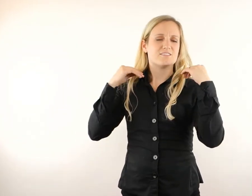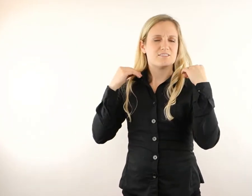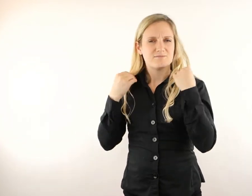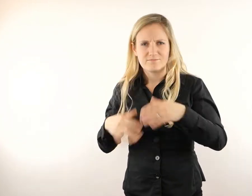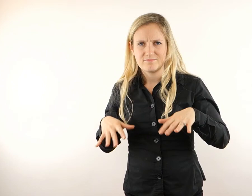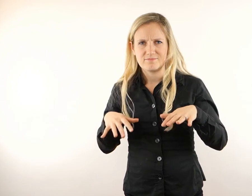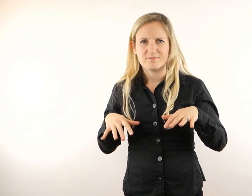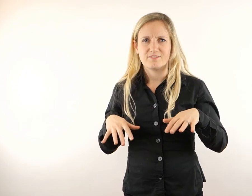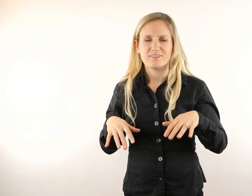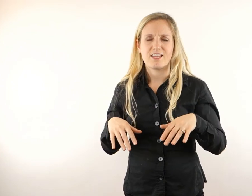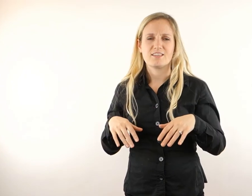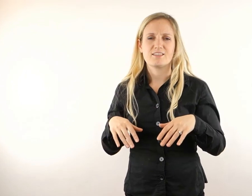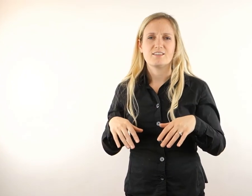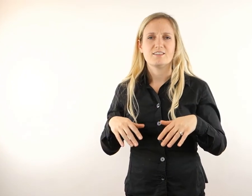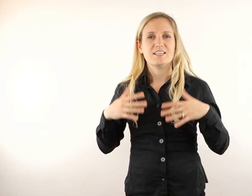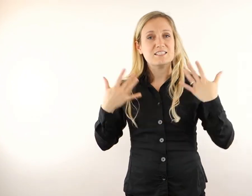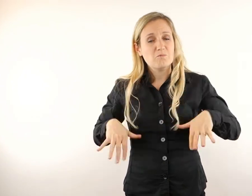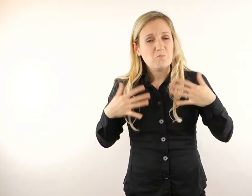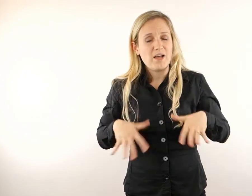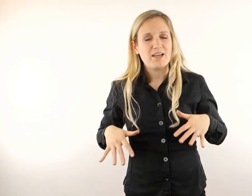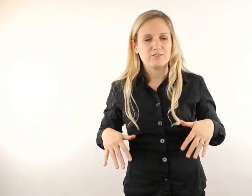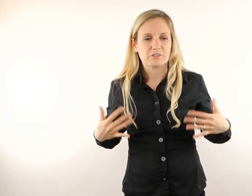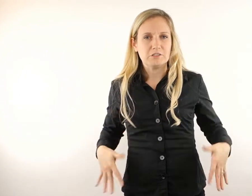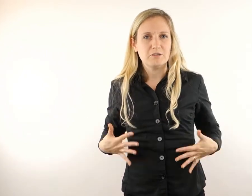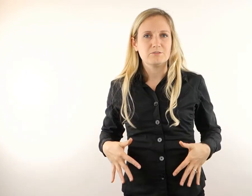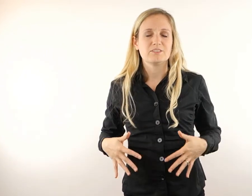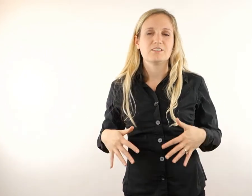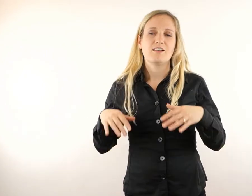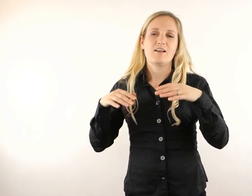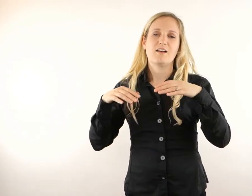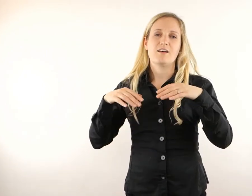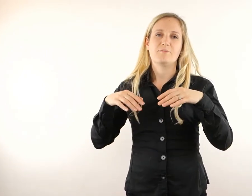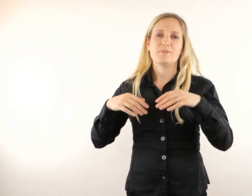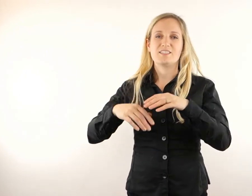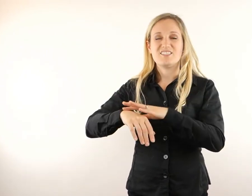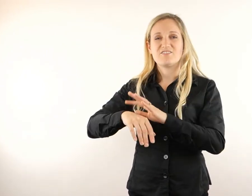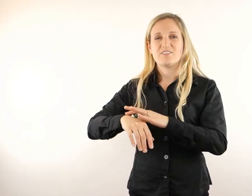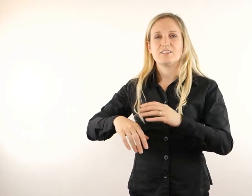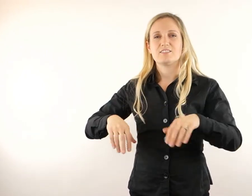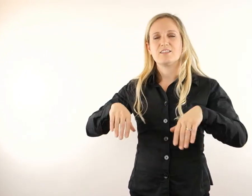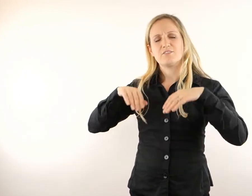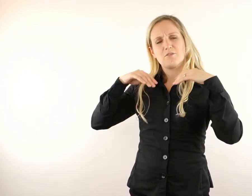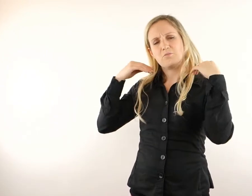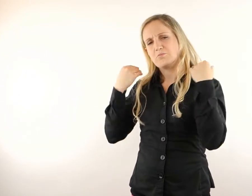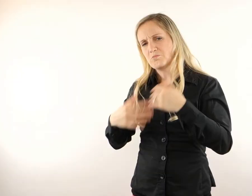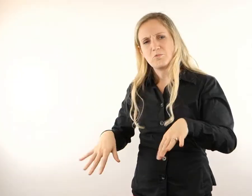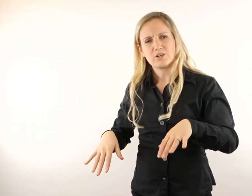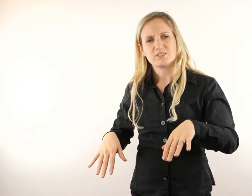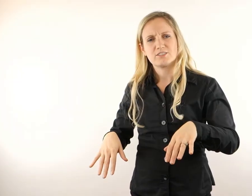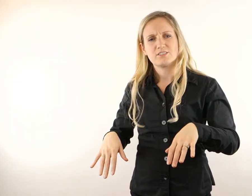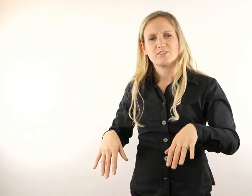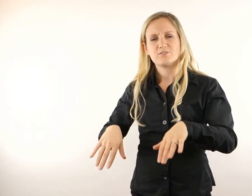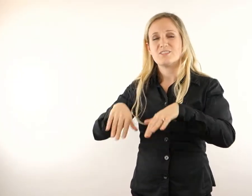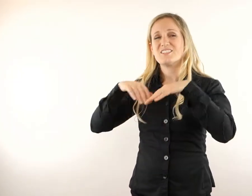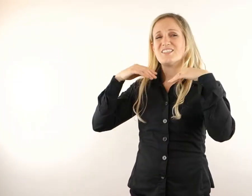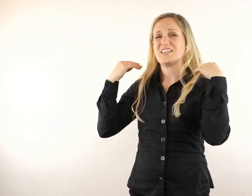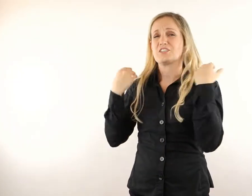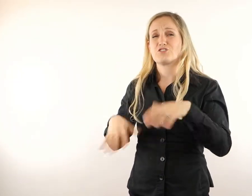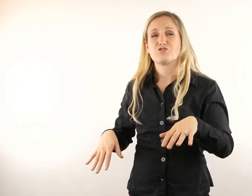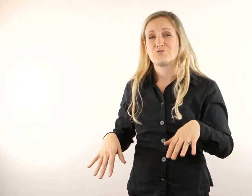This, like, it isn't wet or closed. It's in your wrist, and you go worst. So this is like